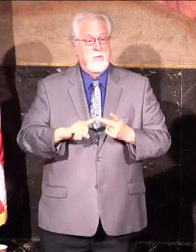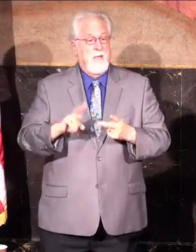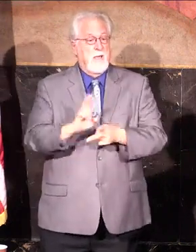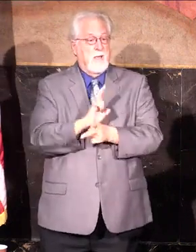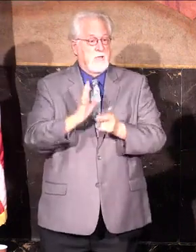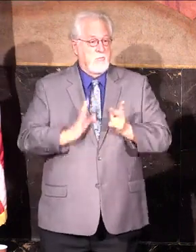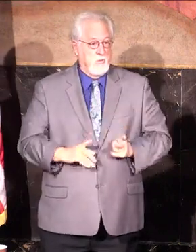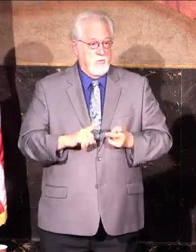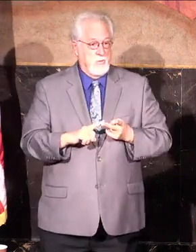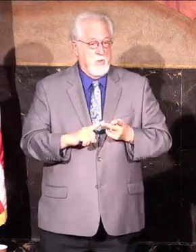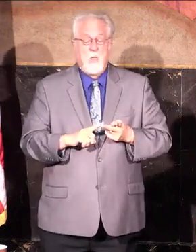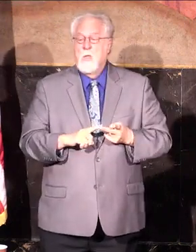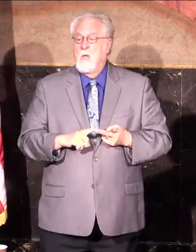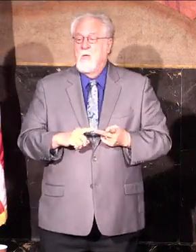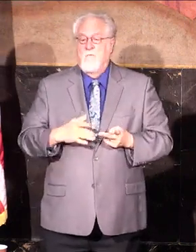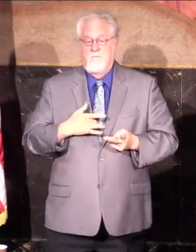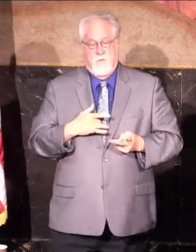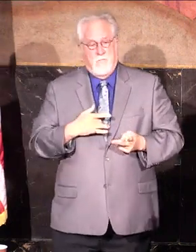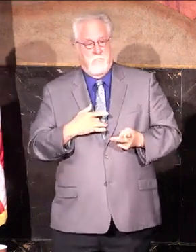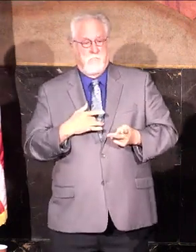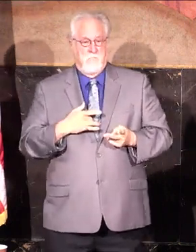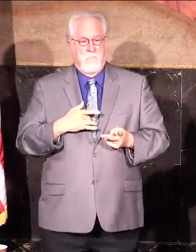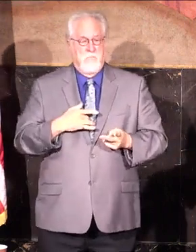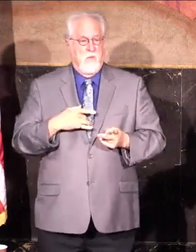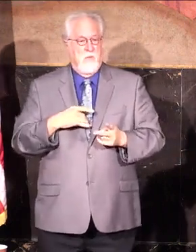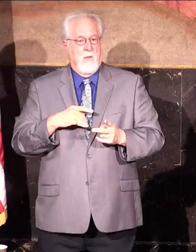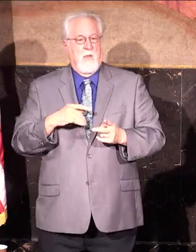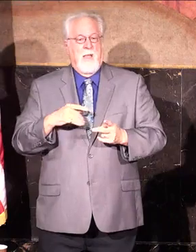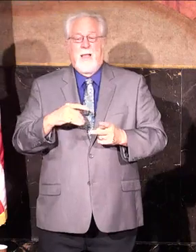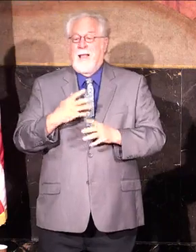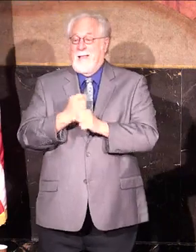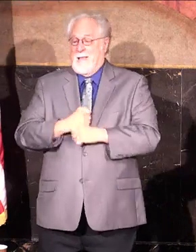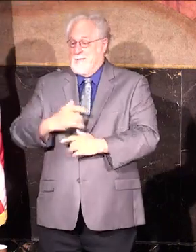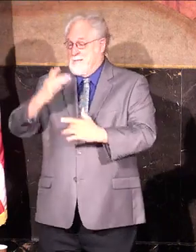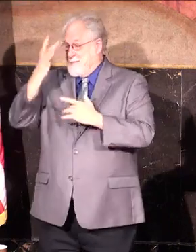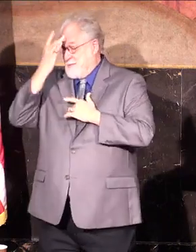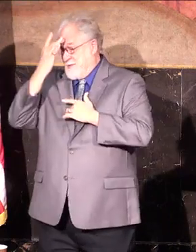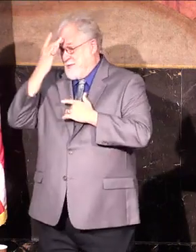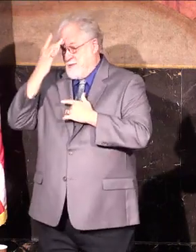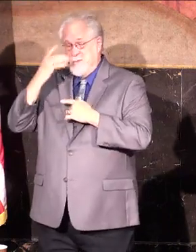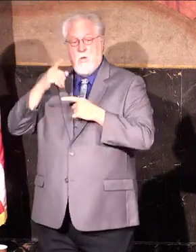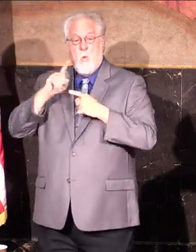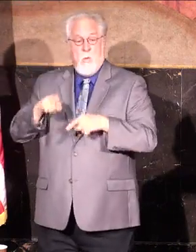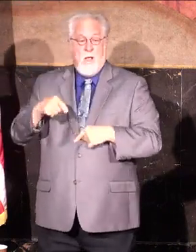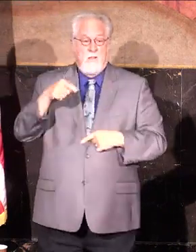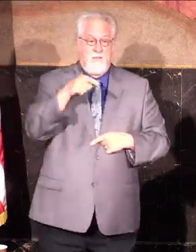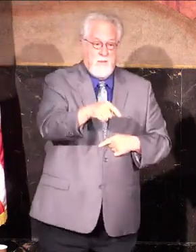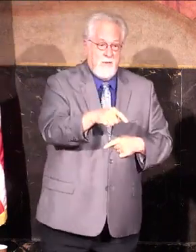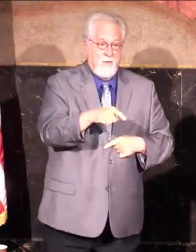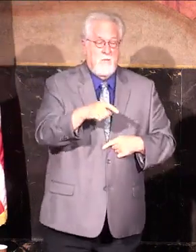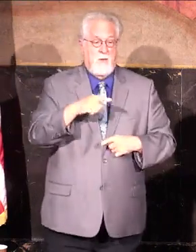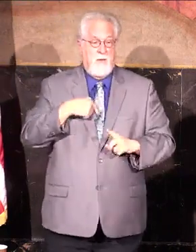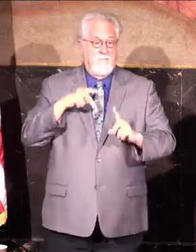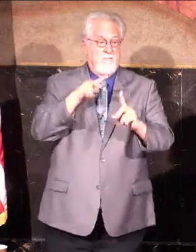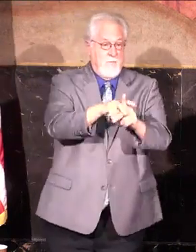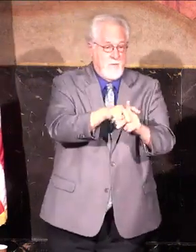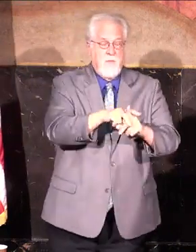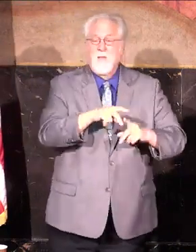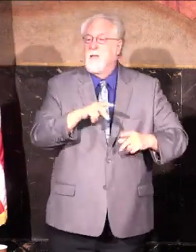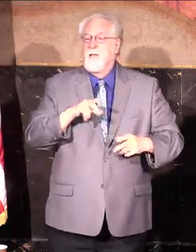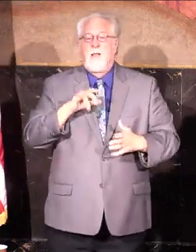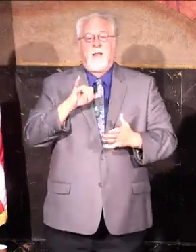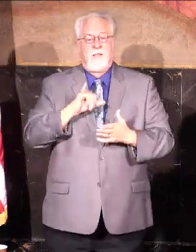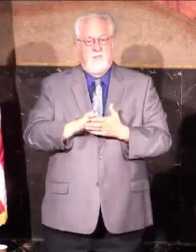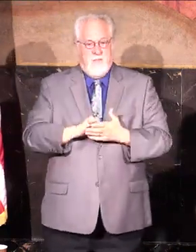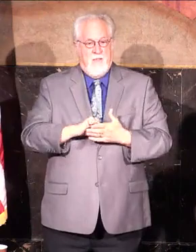customers who might claim to have contracted the disease on their premises and so forth. And that immunity